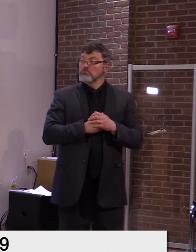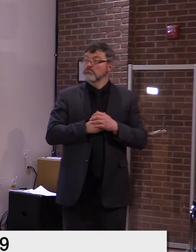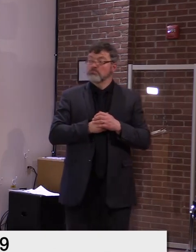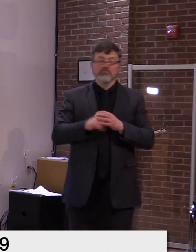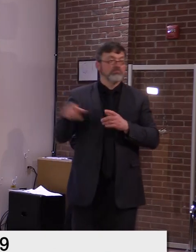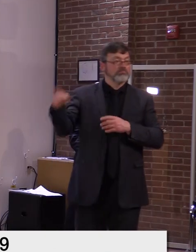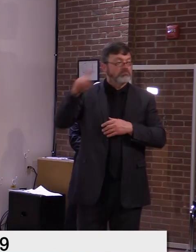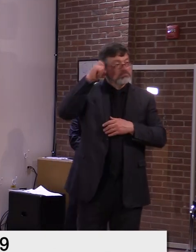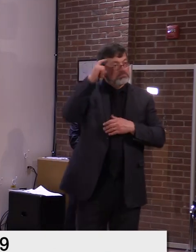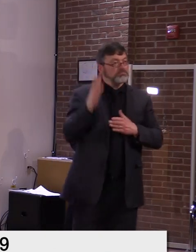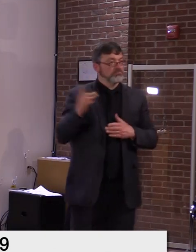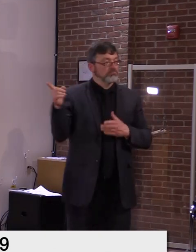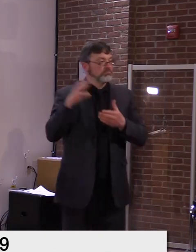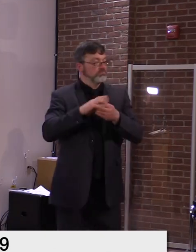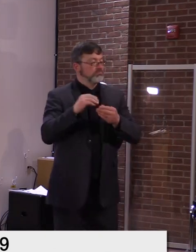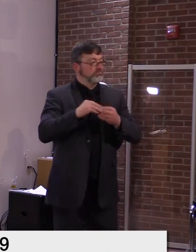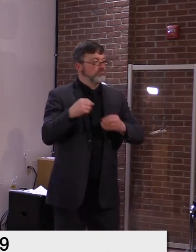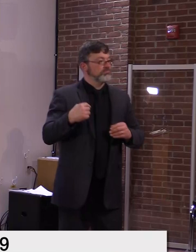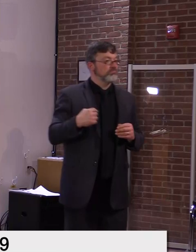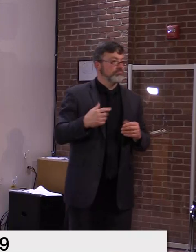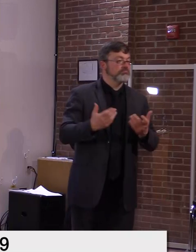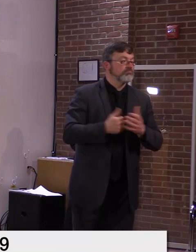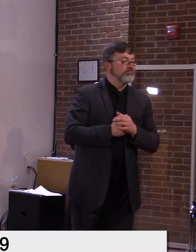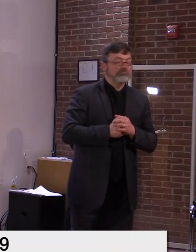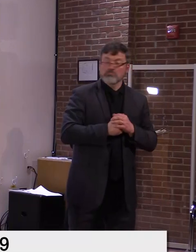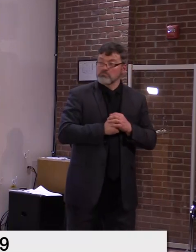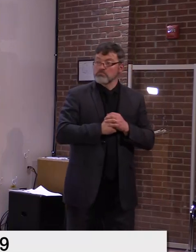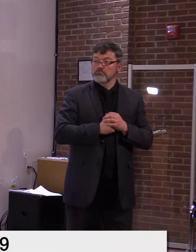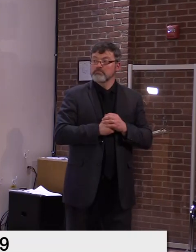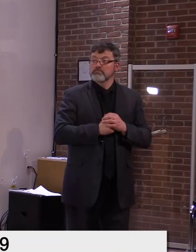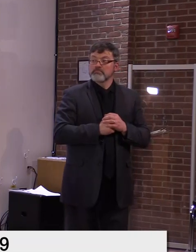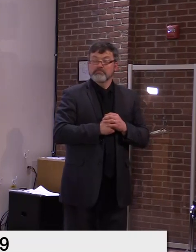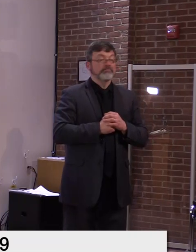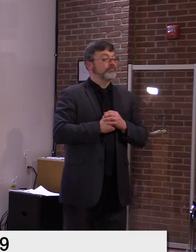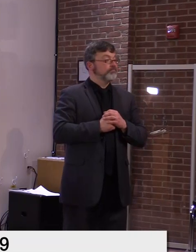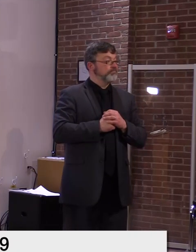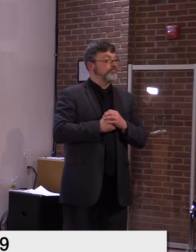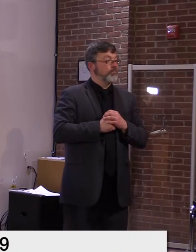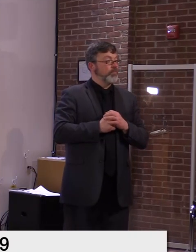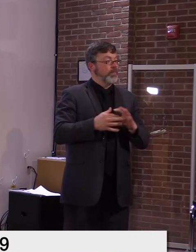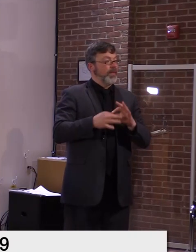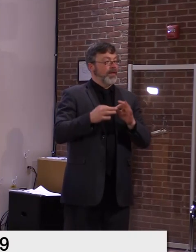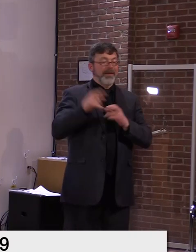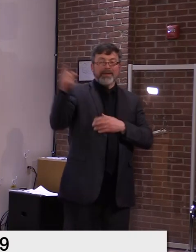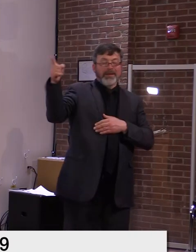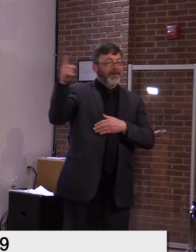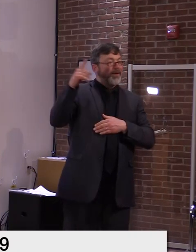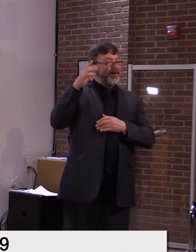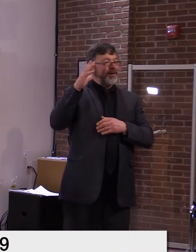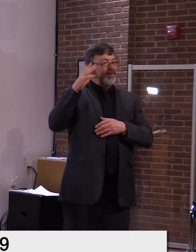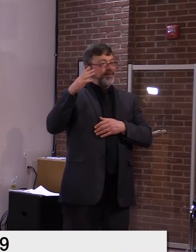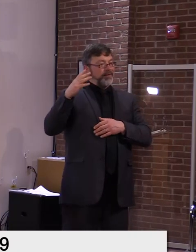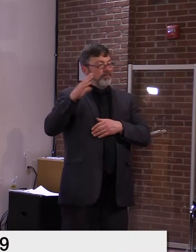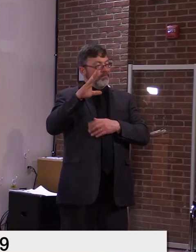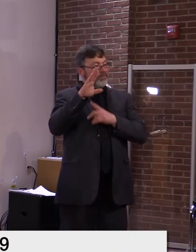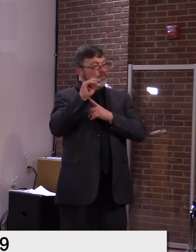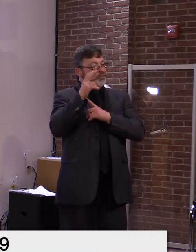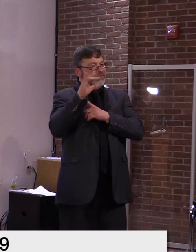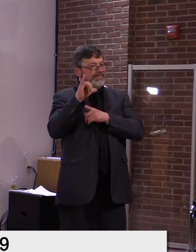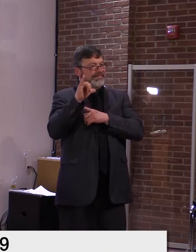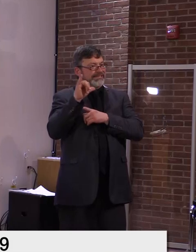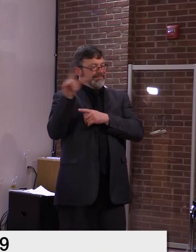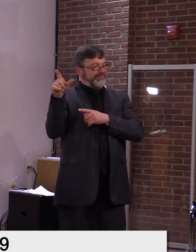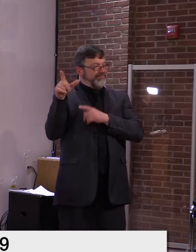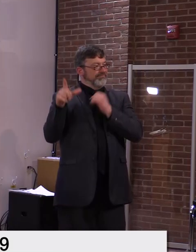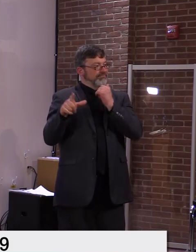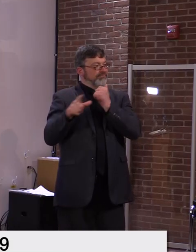And also a quick note, and Secretary Boucher touched on this before, but this isn't just a top-down